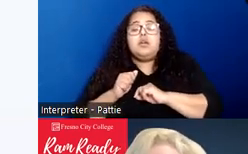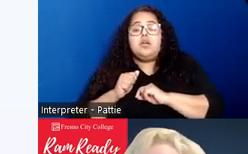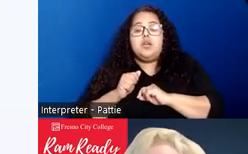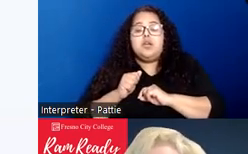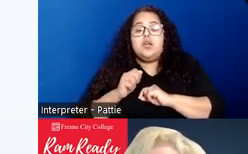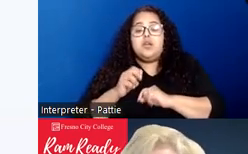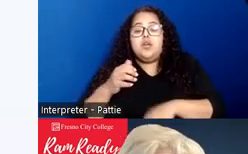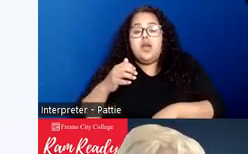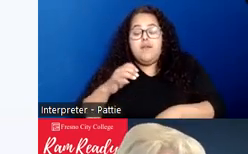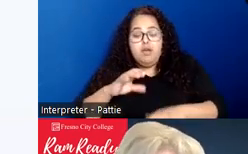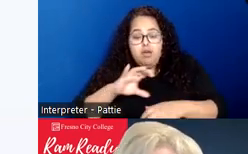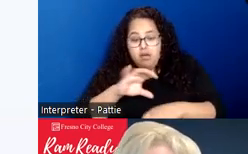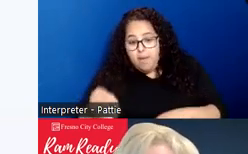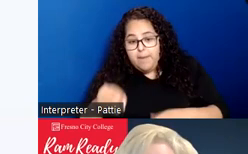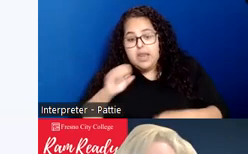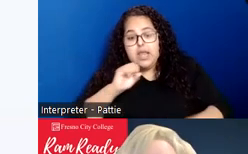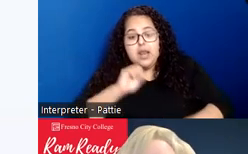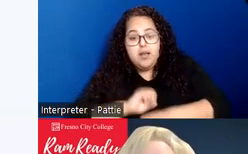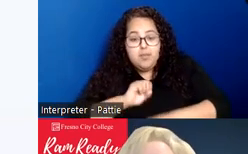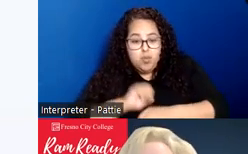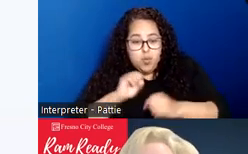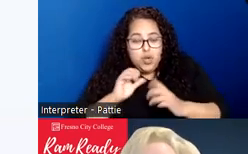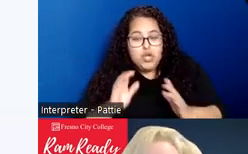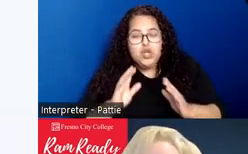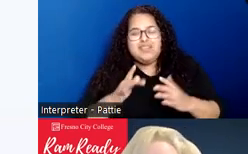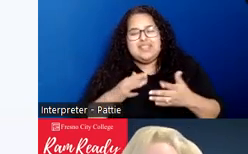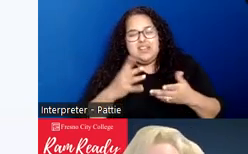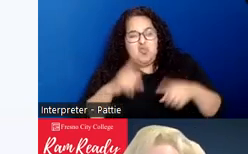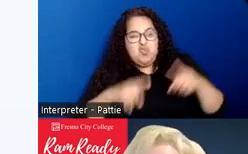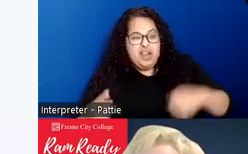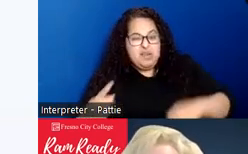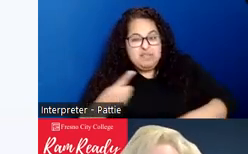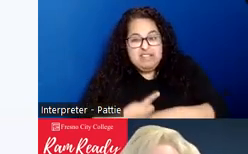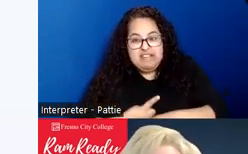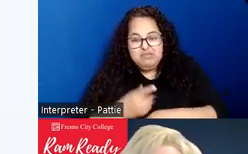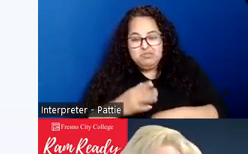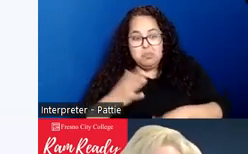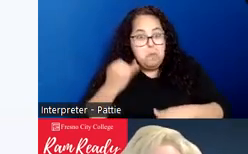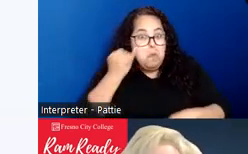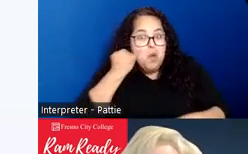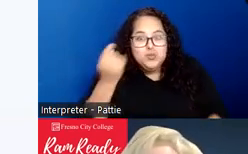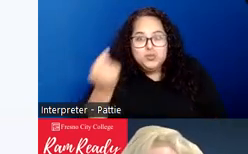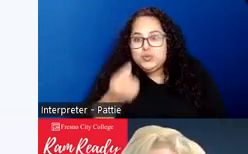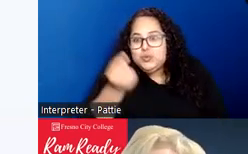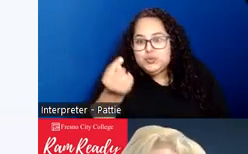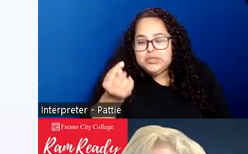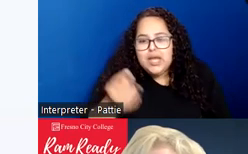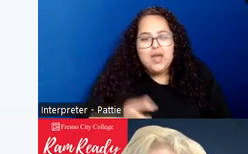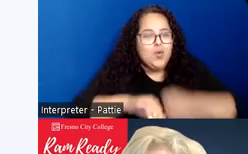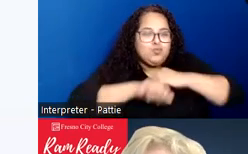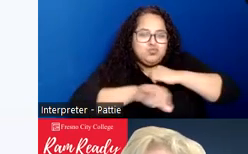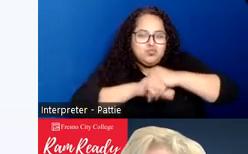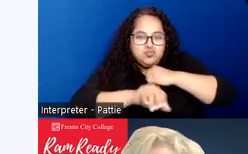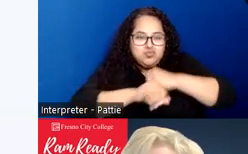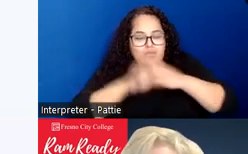or an employer will come on campus, kind of on a random day, like on a Tuesday during the semester, and they will promote